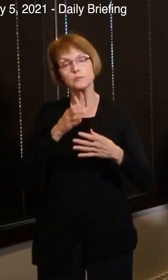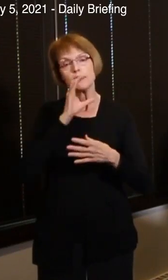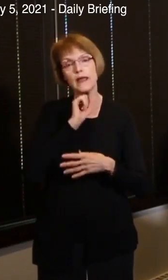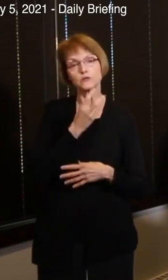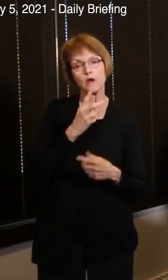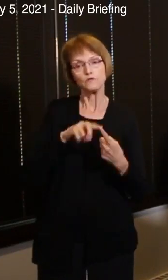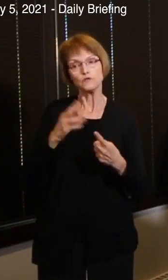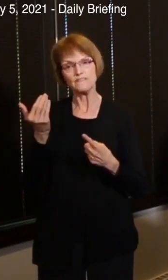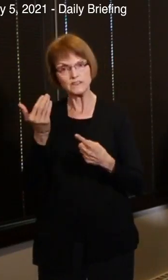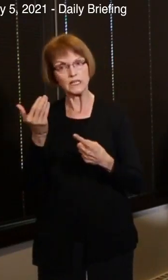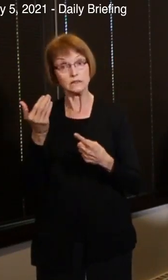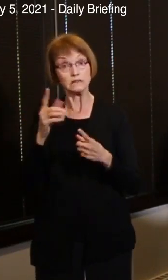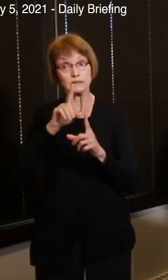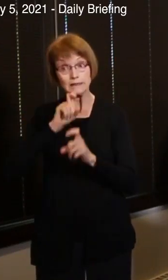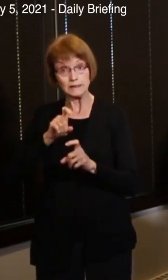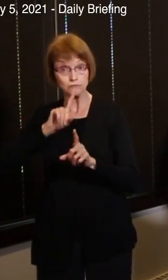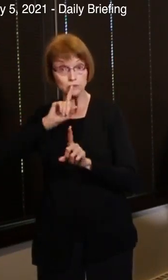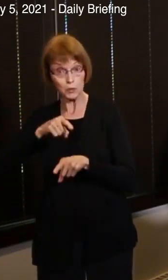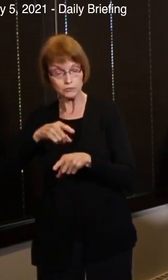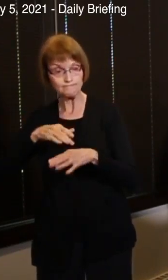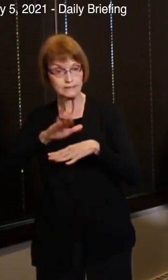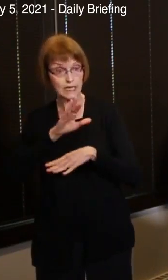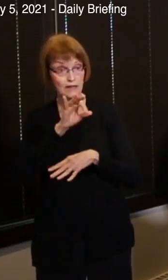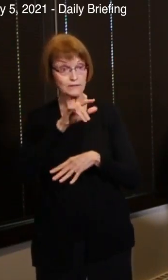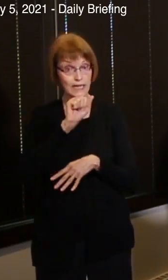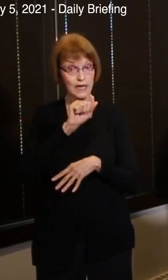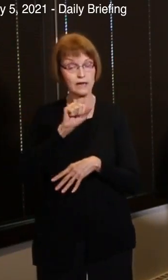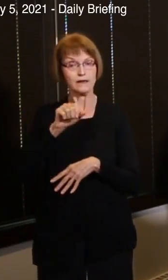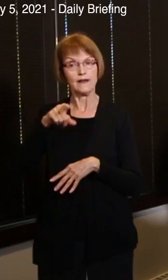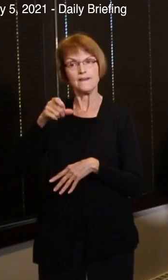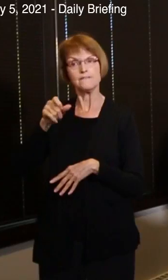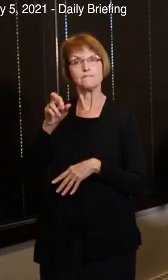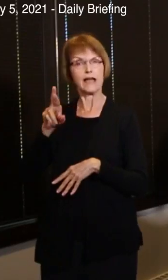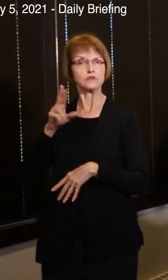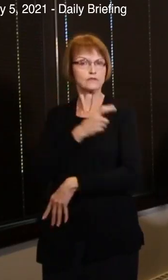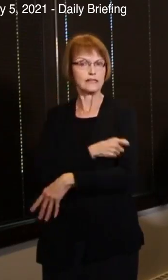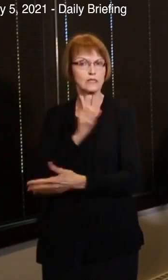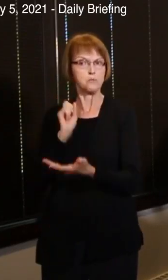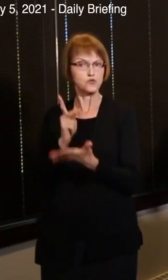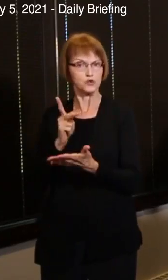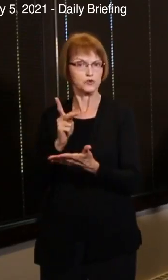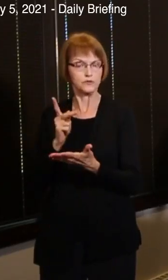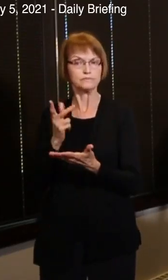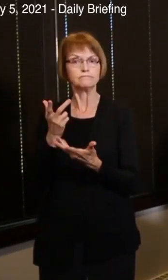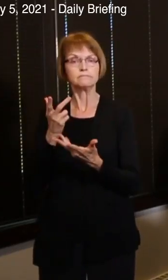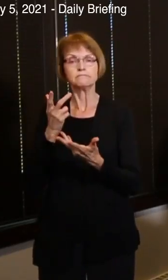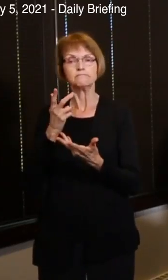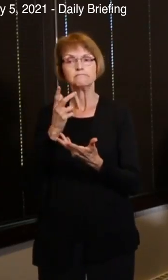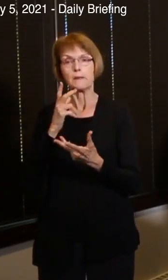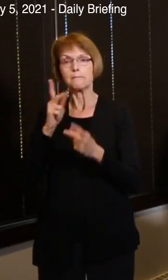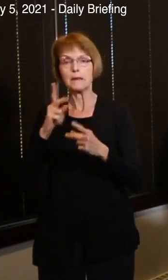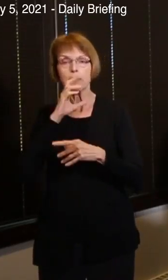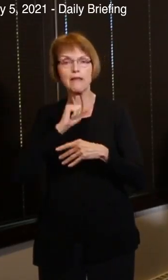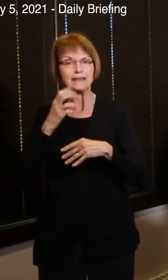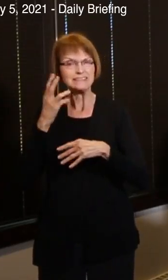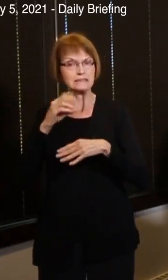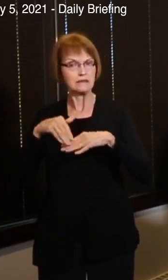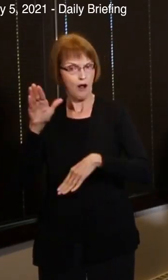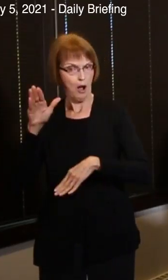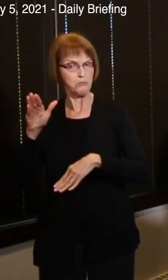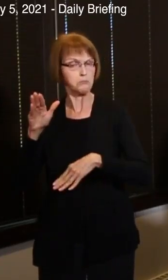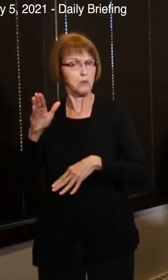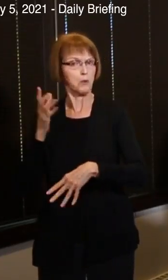ago. Now, the Pfizer vaccine was already approved, as I think everybody knows, for anybody 16 years of age and